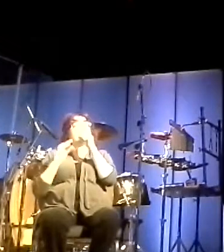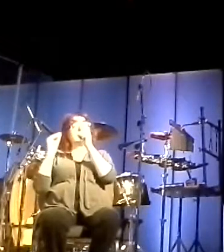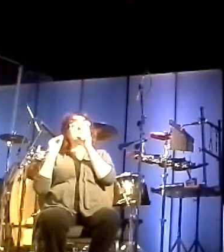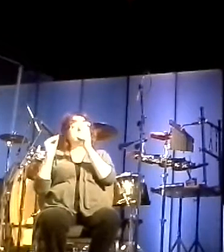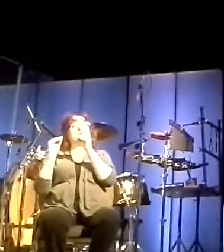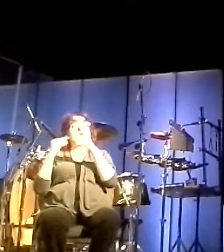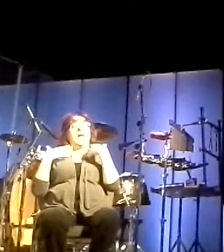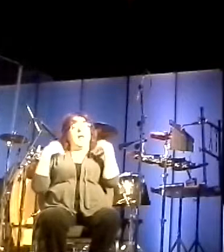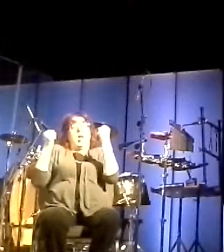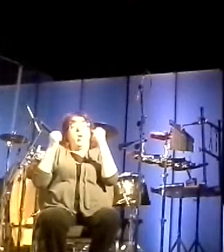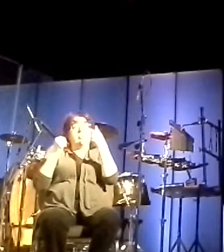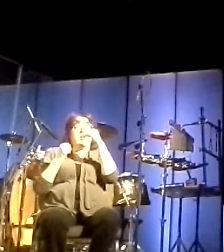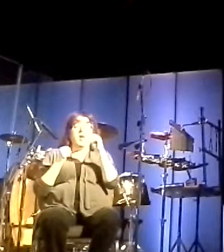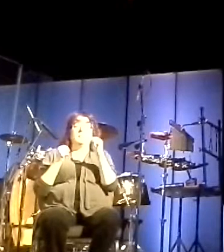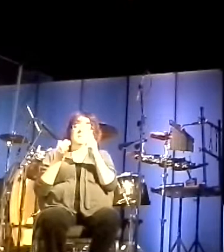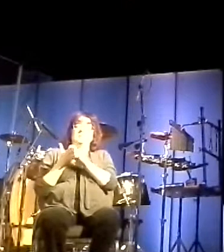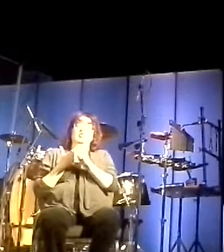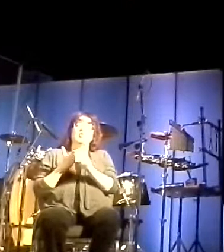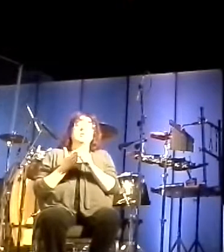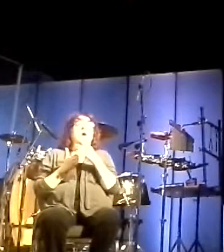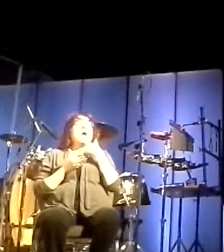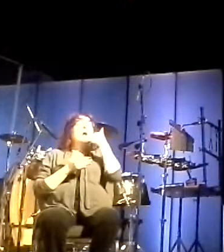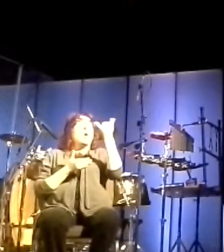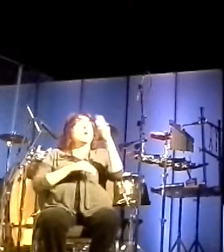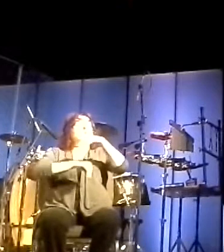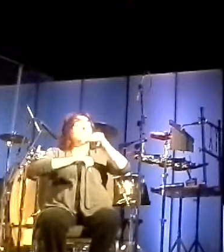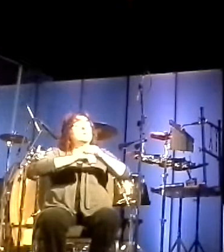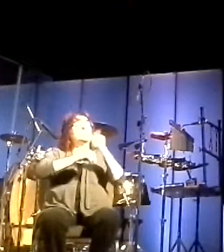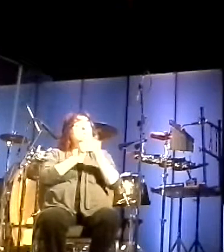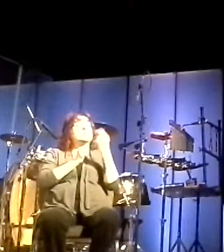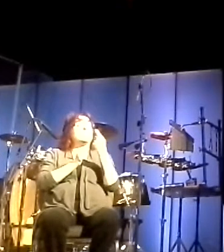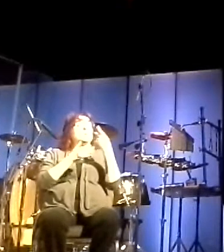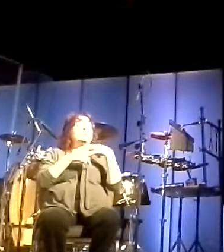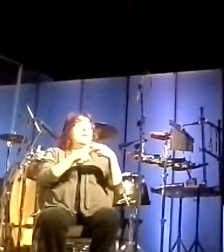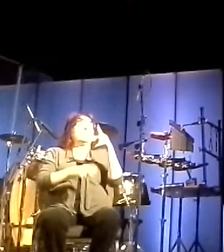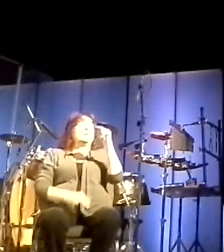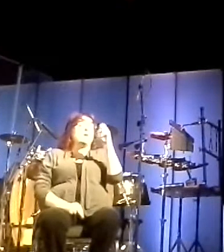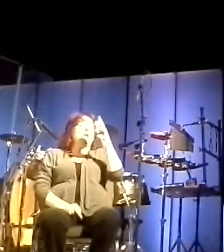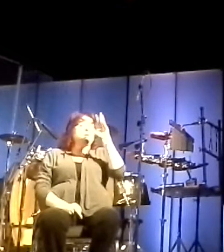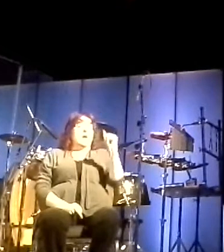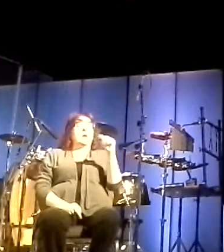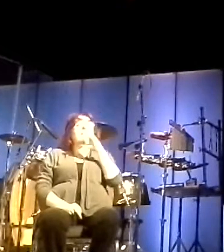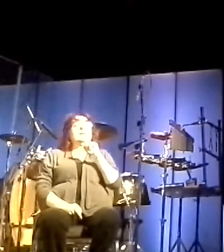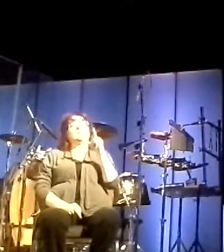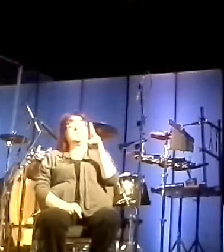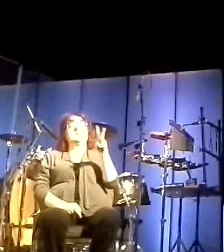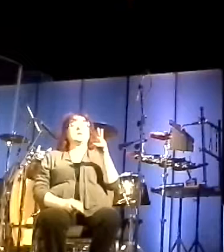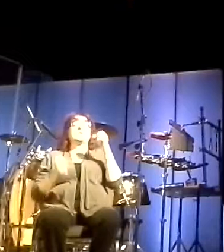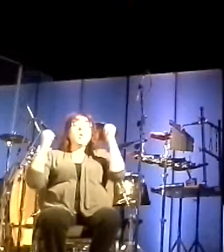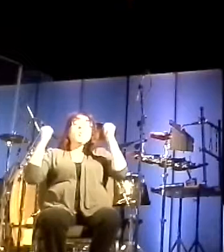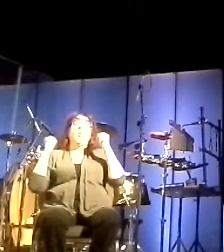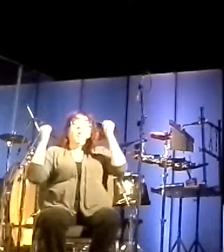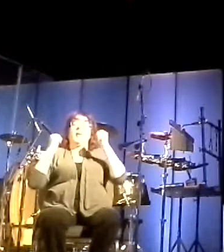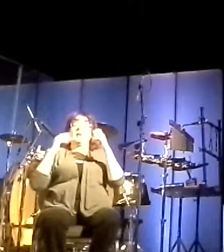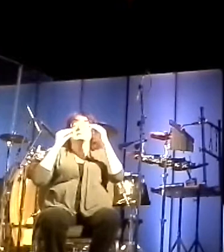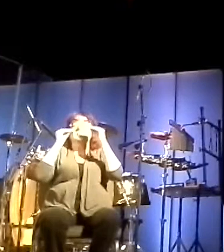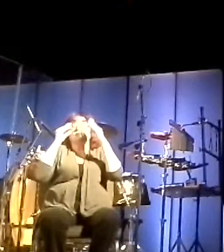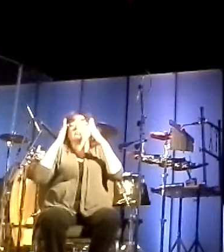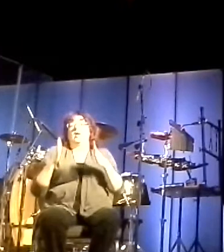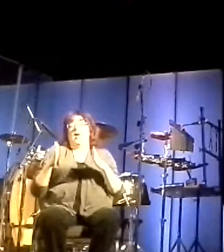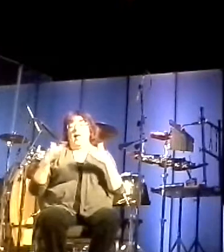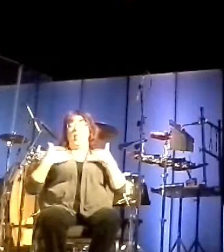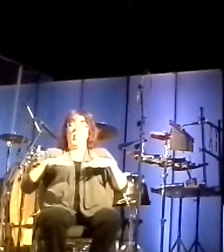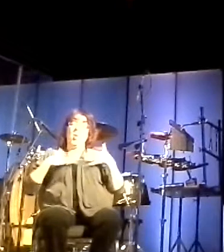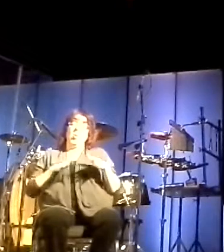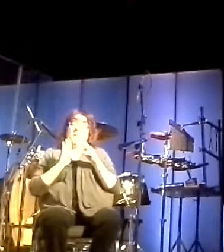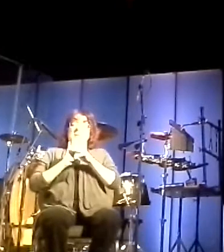at a health club. This is his journal. I called and made reservations with someone named Tanya. She is a 26-year-old aerobic instructor and athletic clothing